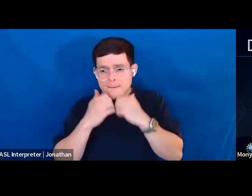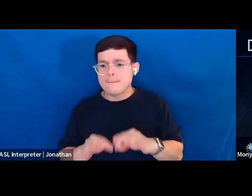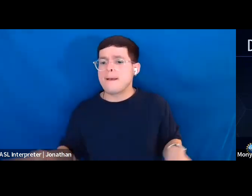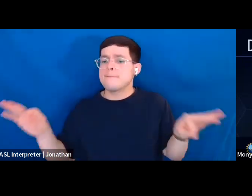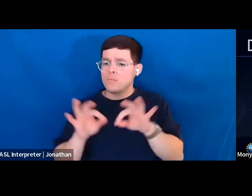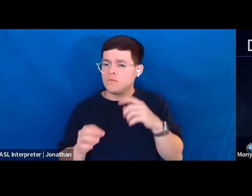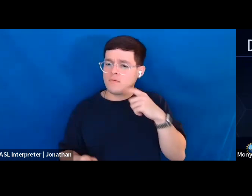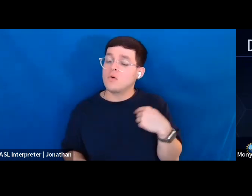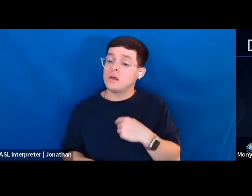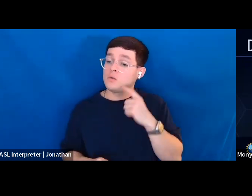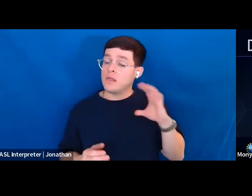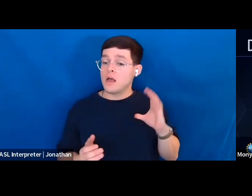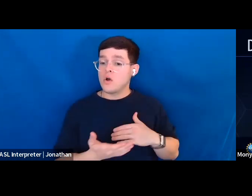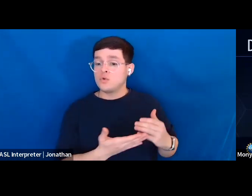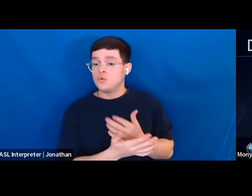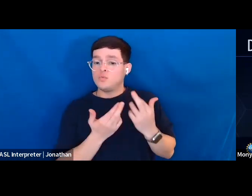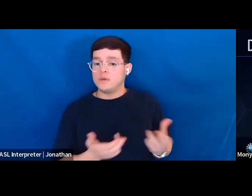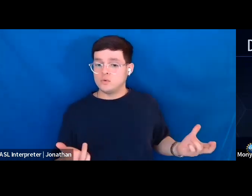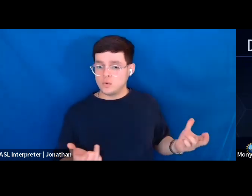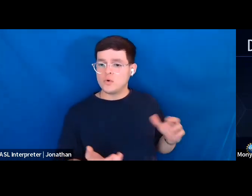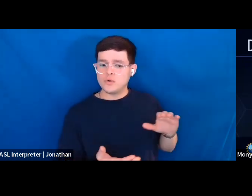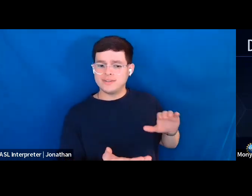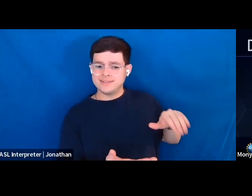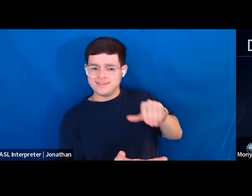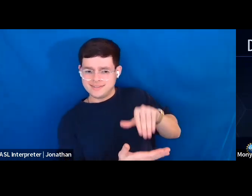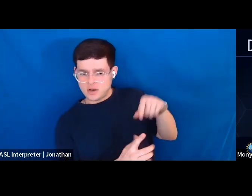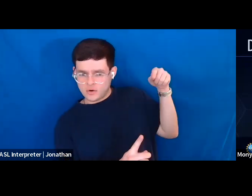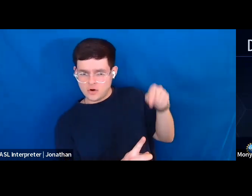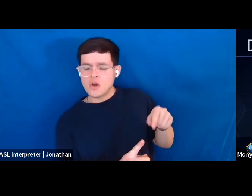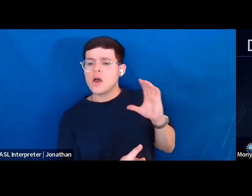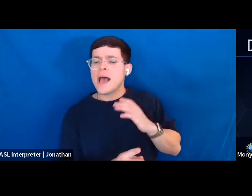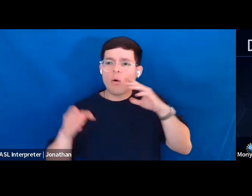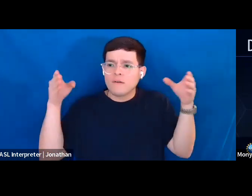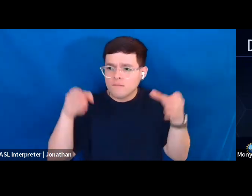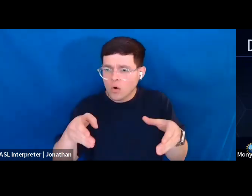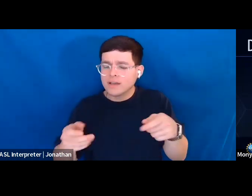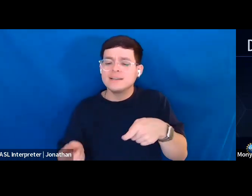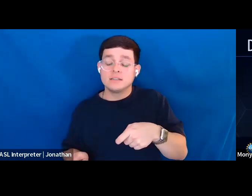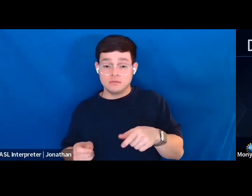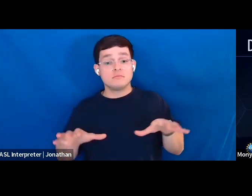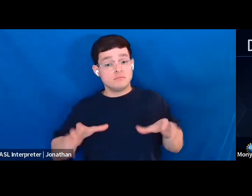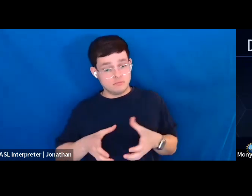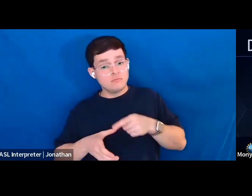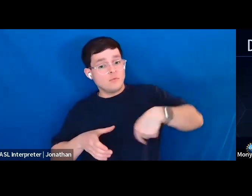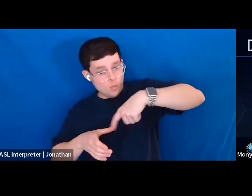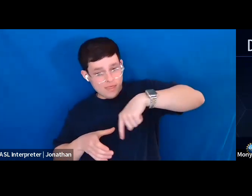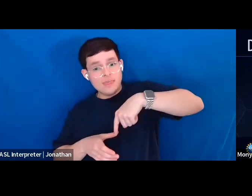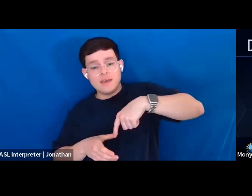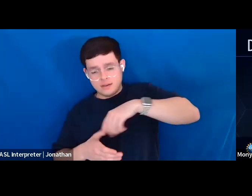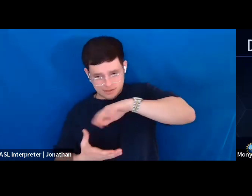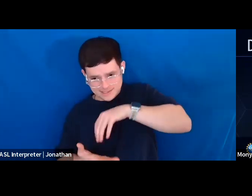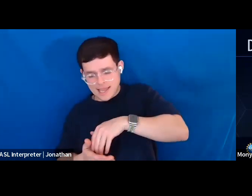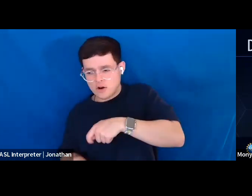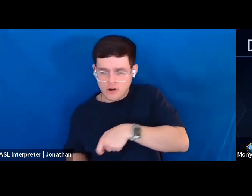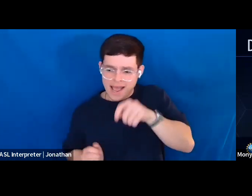Resource Center, we've really elevated our focus both on equity within the Resource Center, but also within